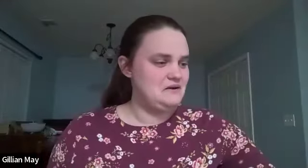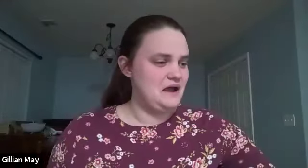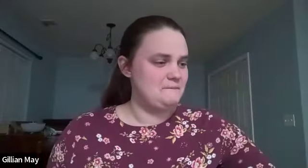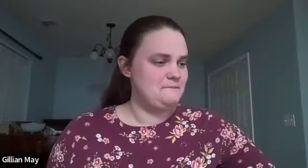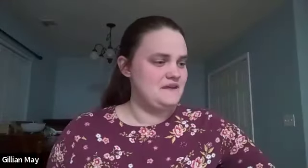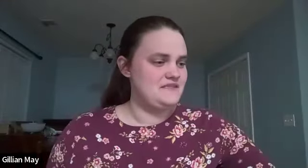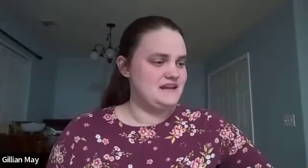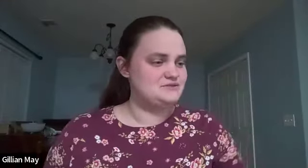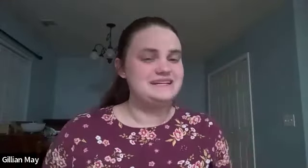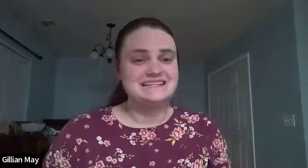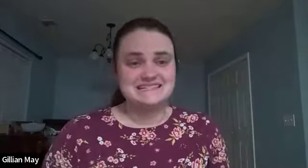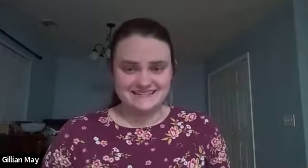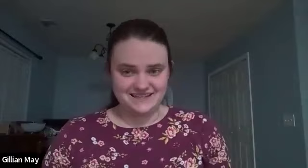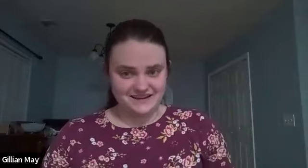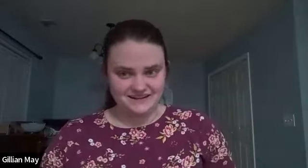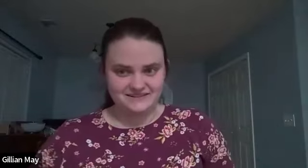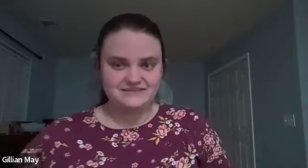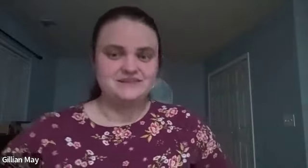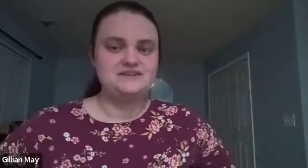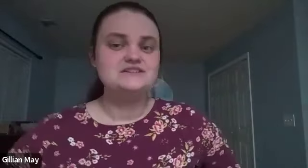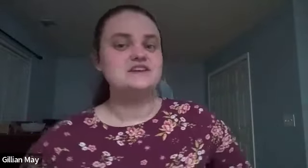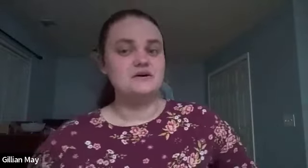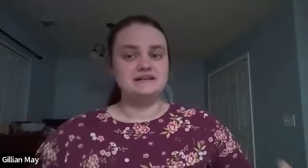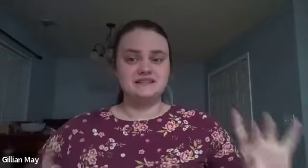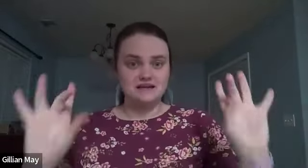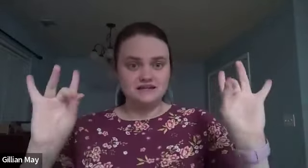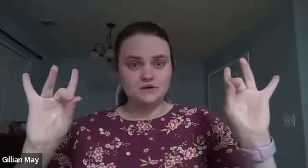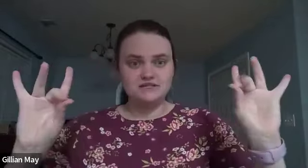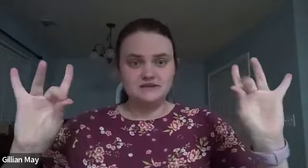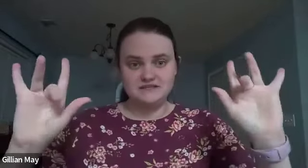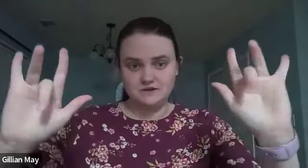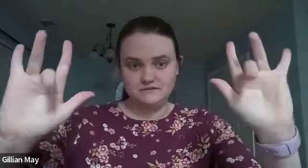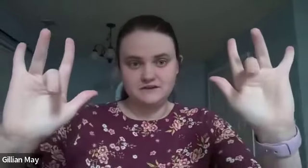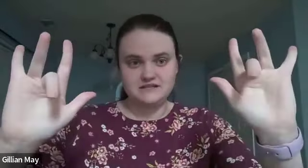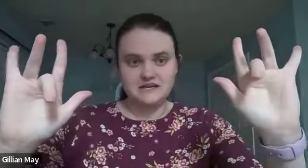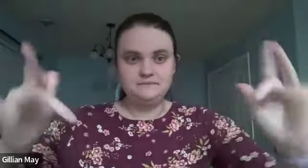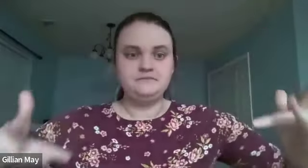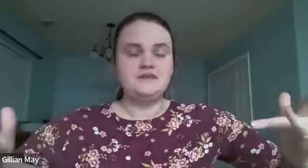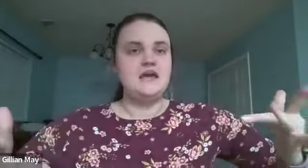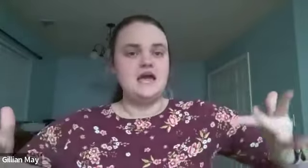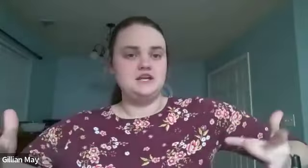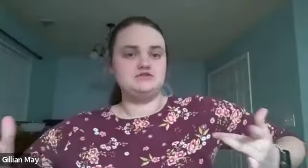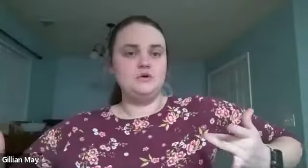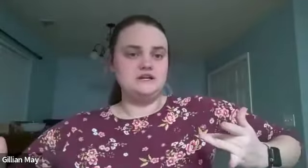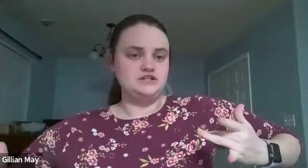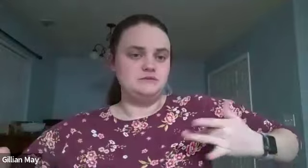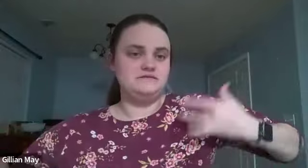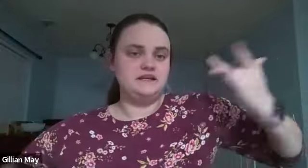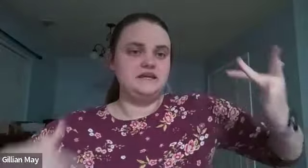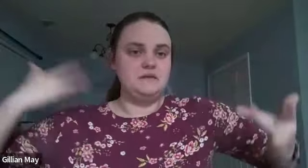Okay. The next one is excited. So excited is going to be these middle fingers again. And you're going to be flicking them